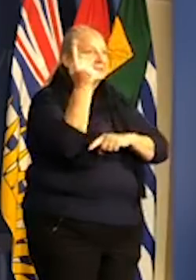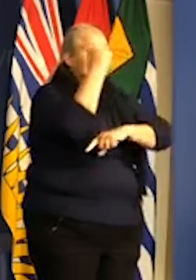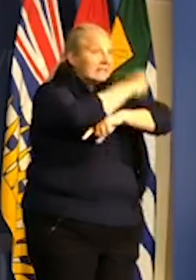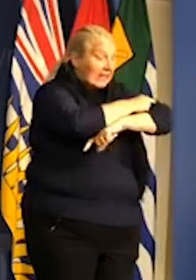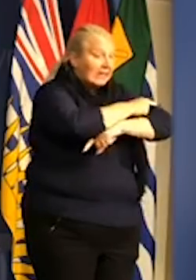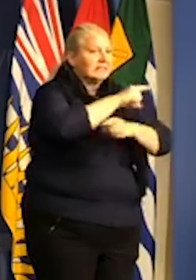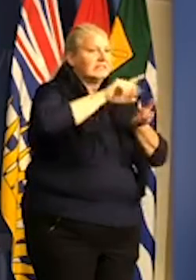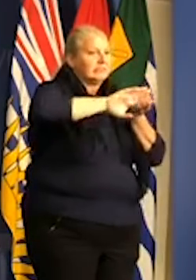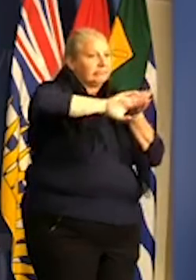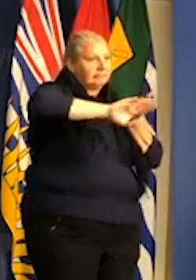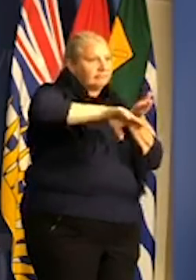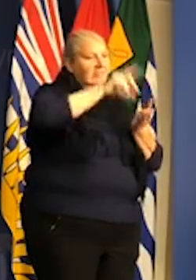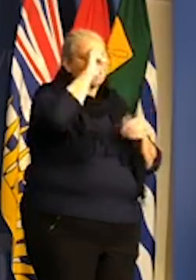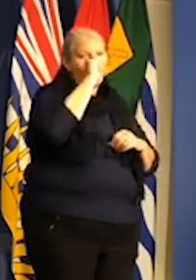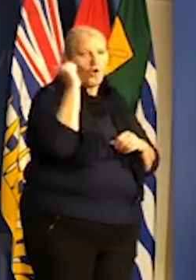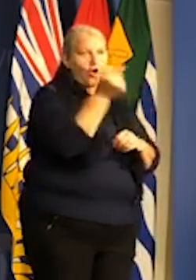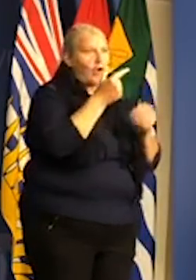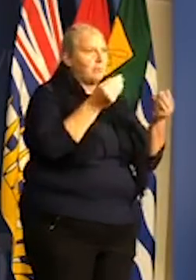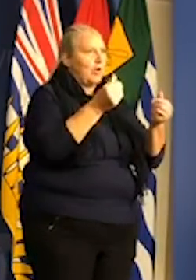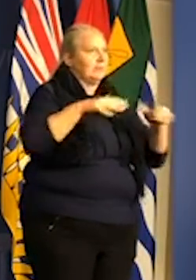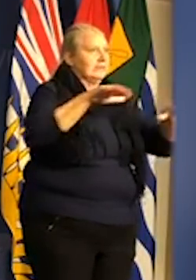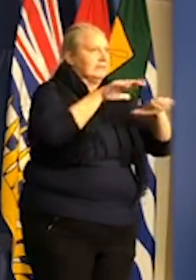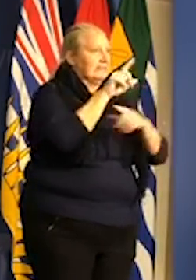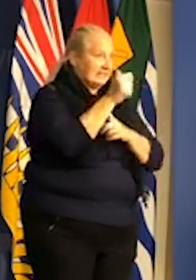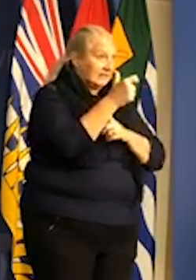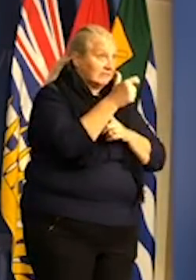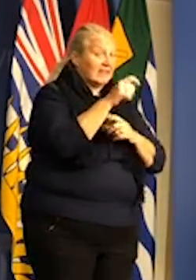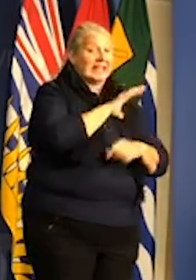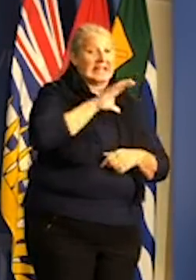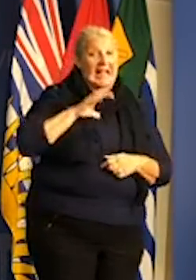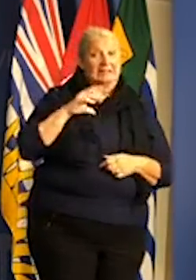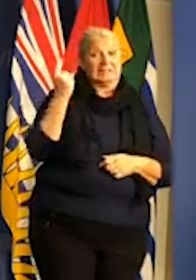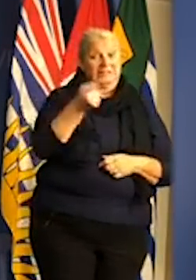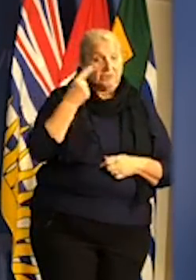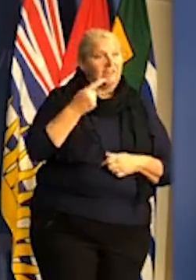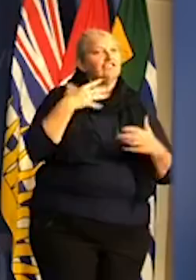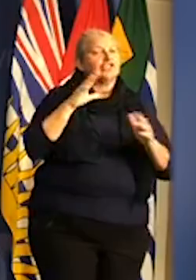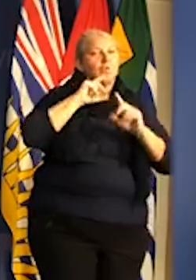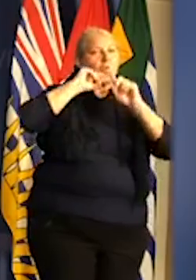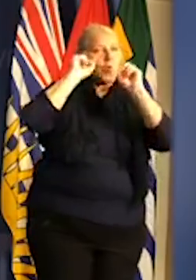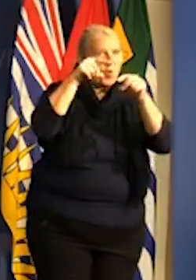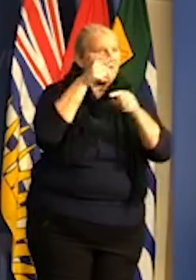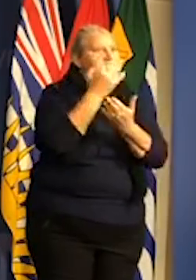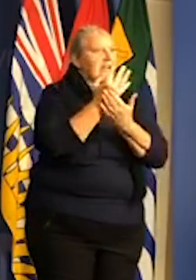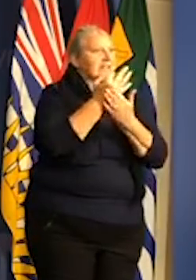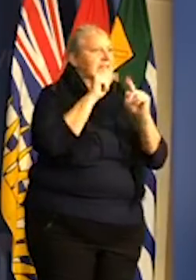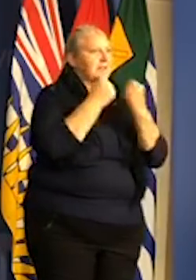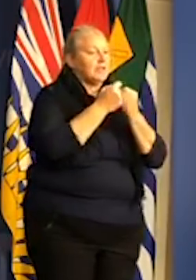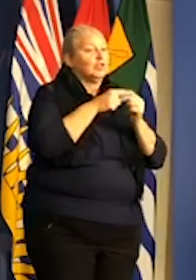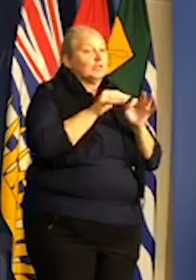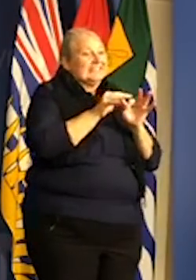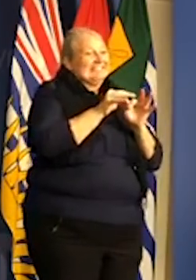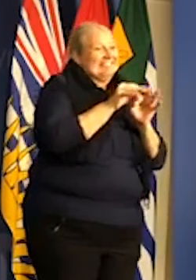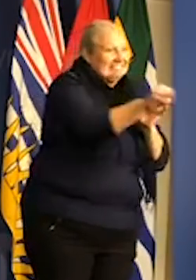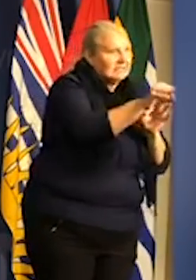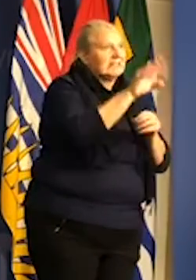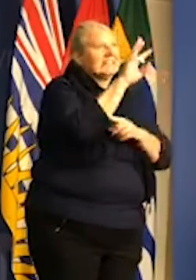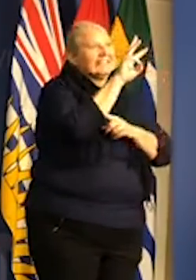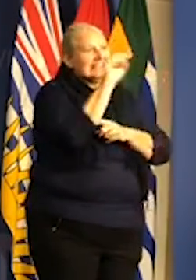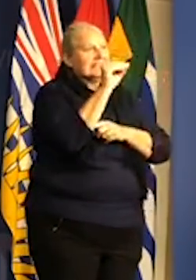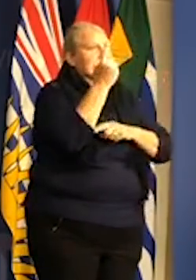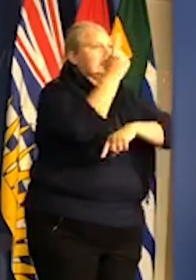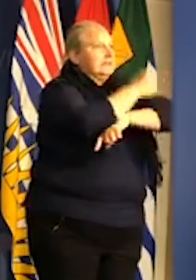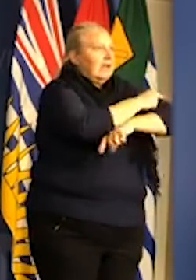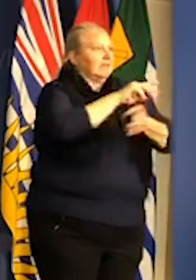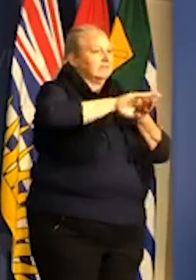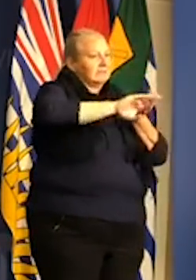all property tax payments. Again, Council and I are directing our finance team to implement a 60-day grace